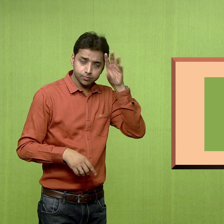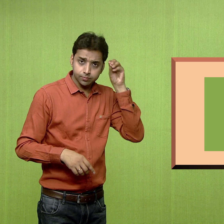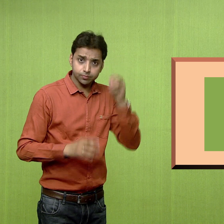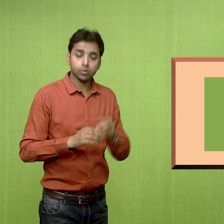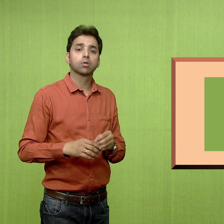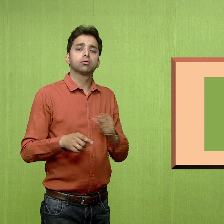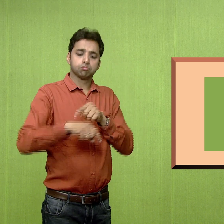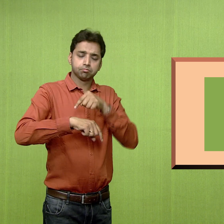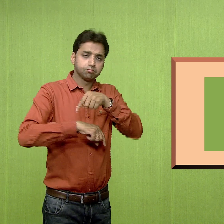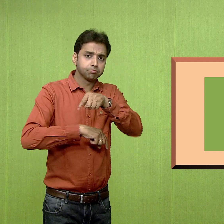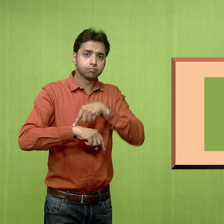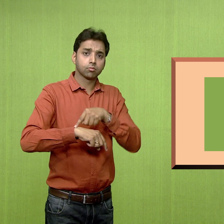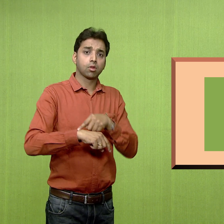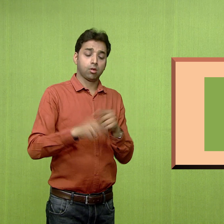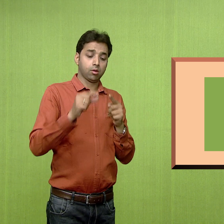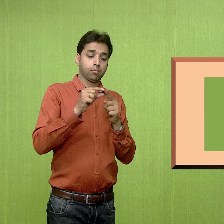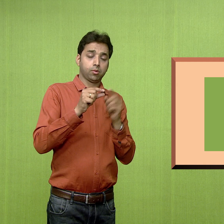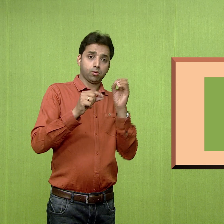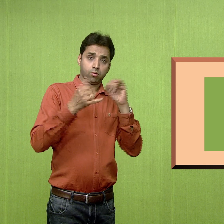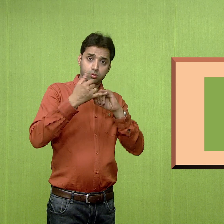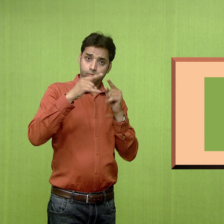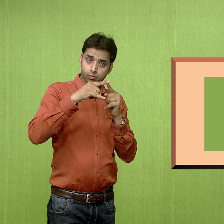during post-Gupta period.